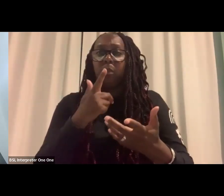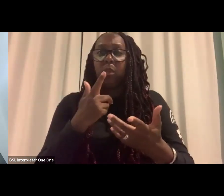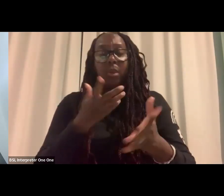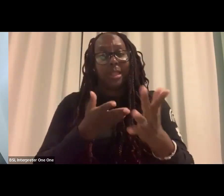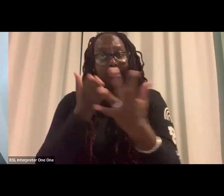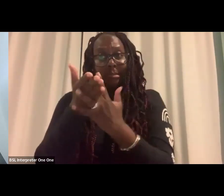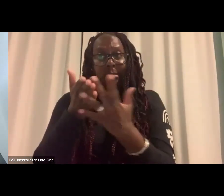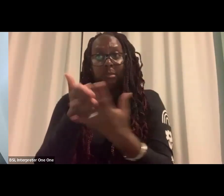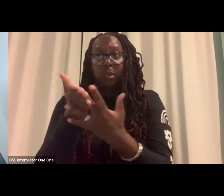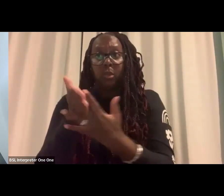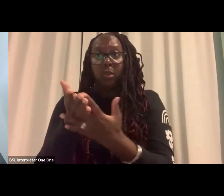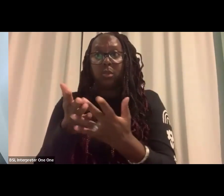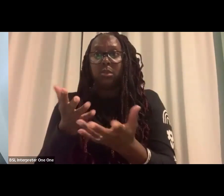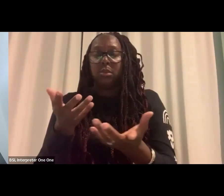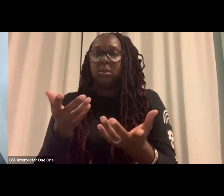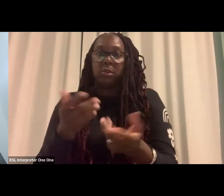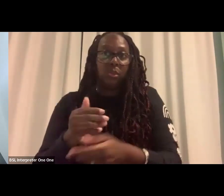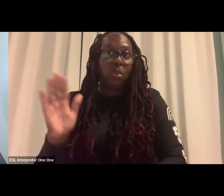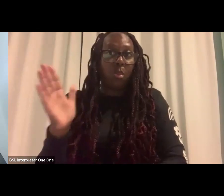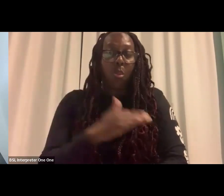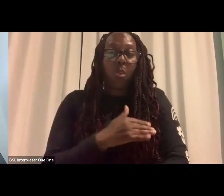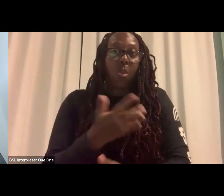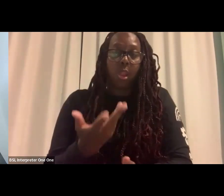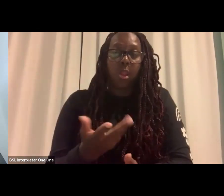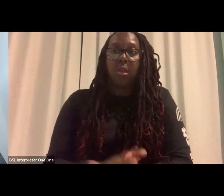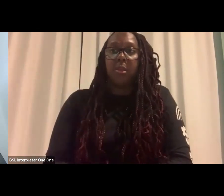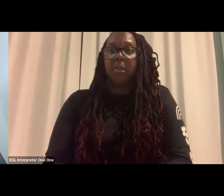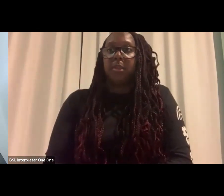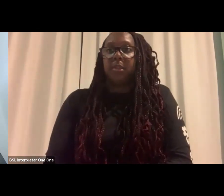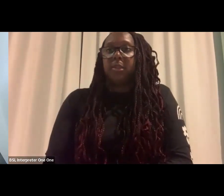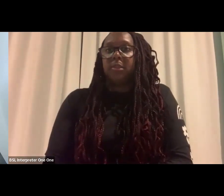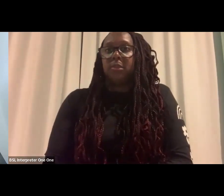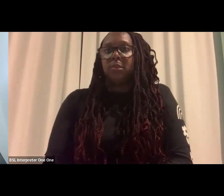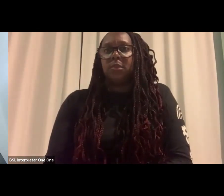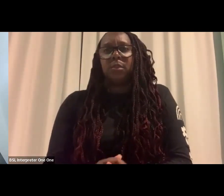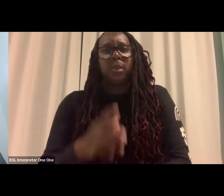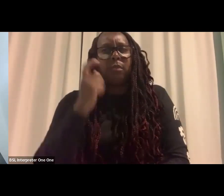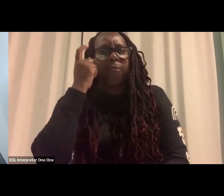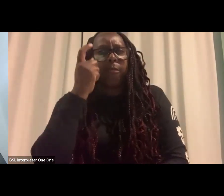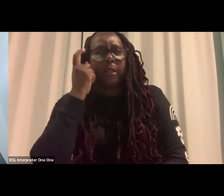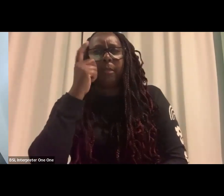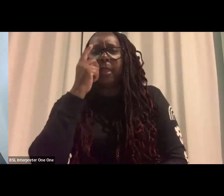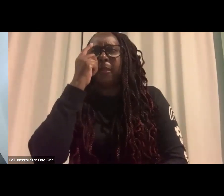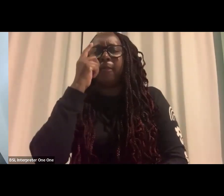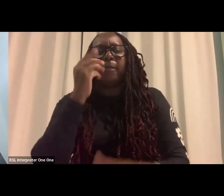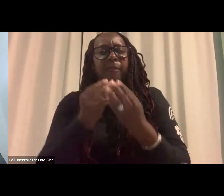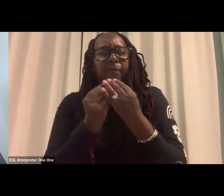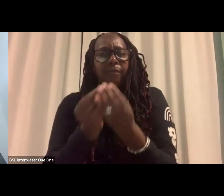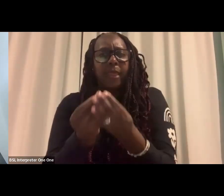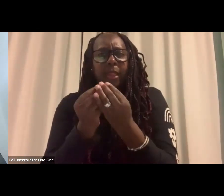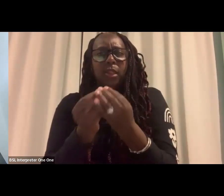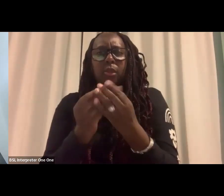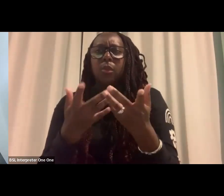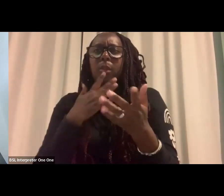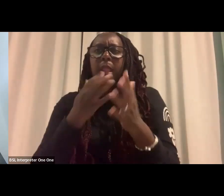to all, and actually it reflects the GNH values, in reducing poverty,